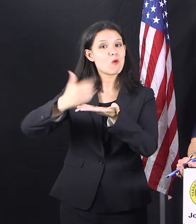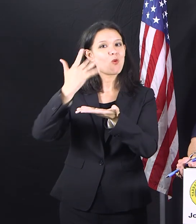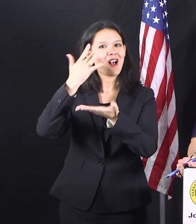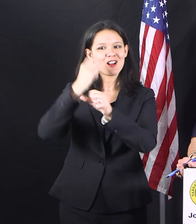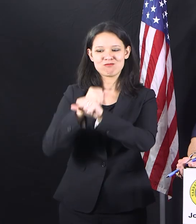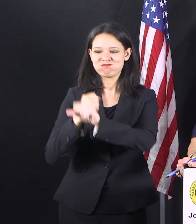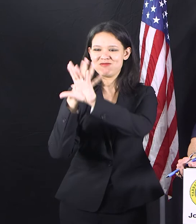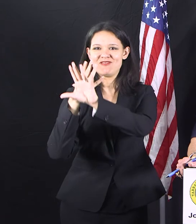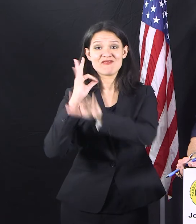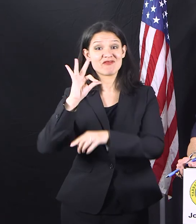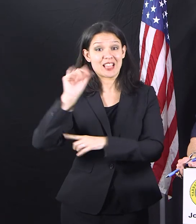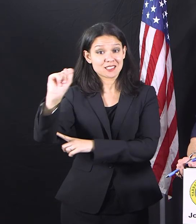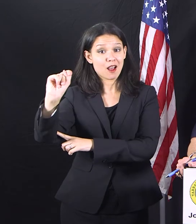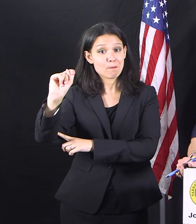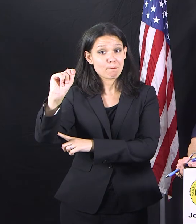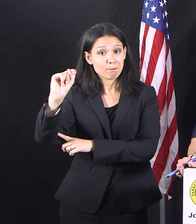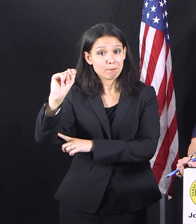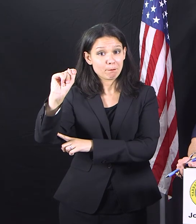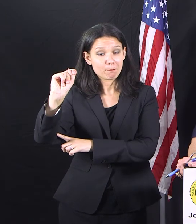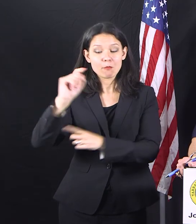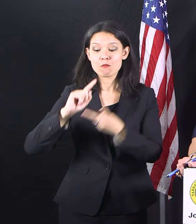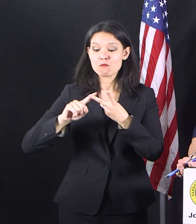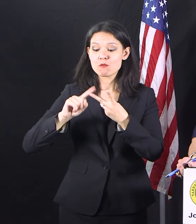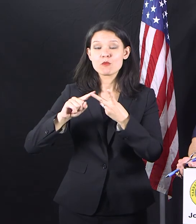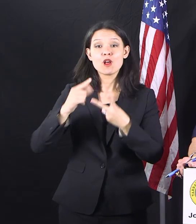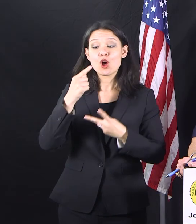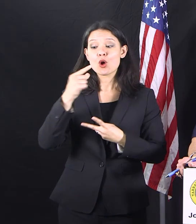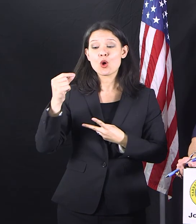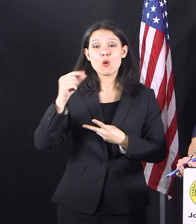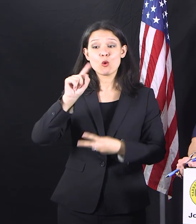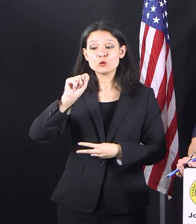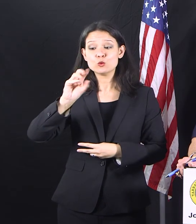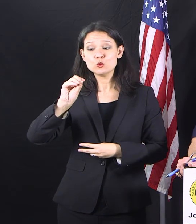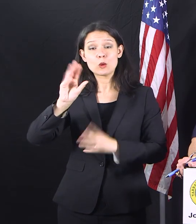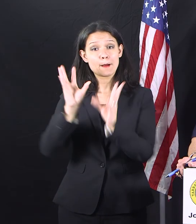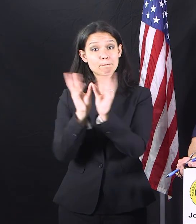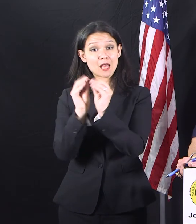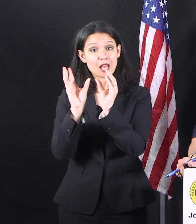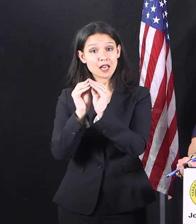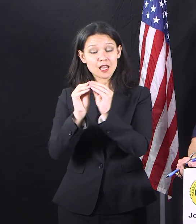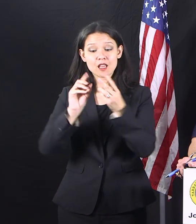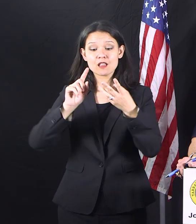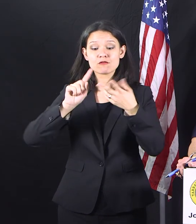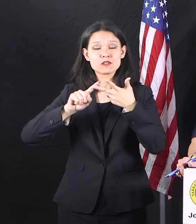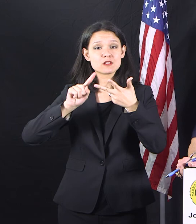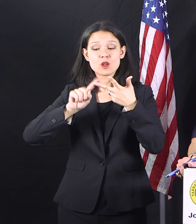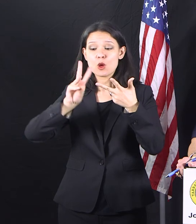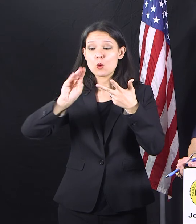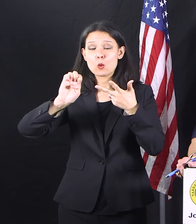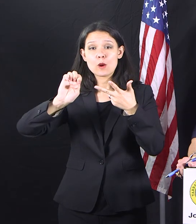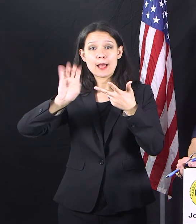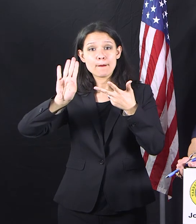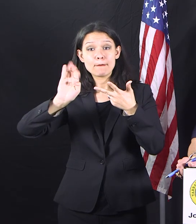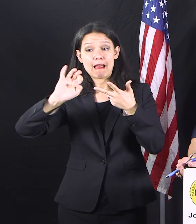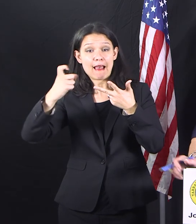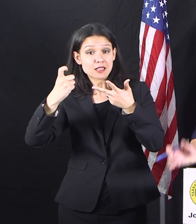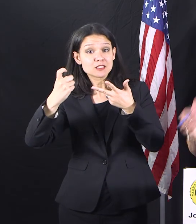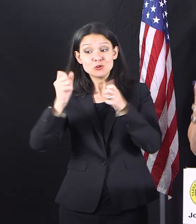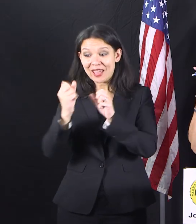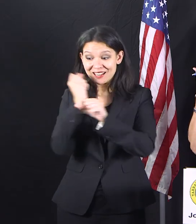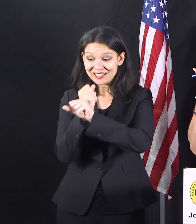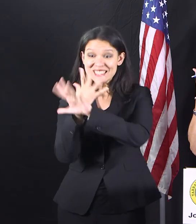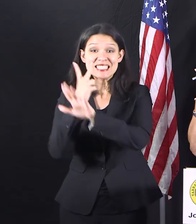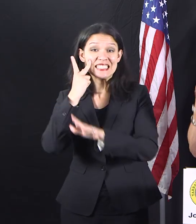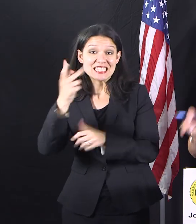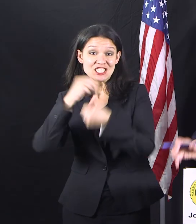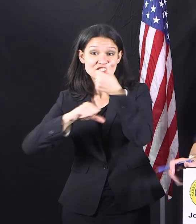on FaceTime, or you can do a GoToMeeting and WebEx and actually see them and visit with them. If they're not technical, you